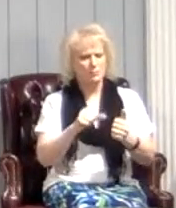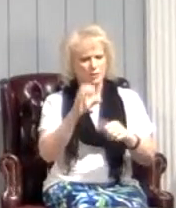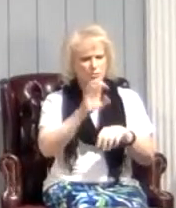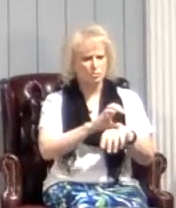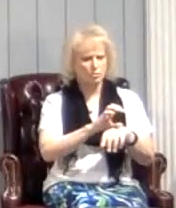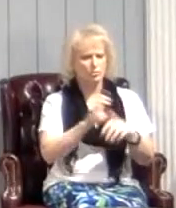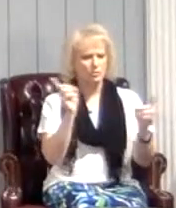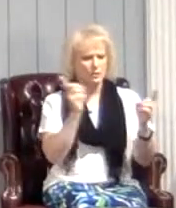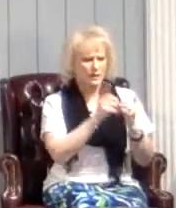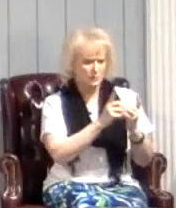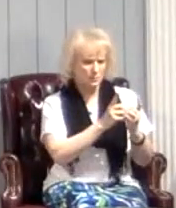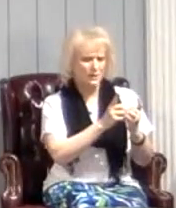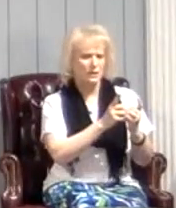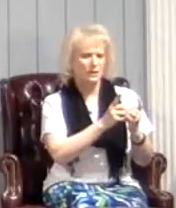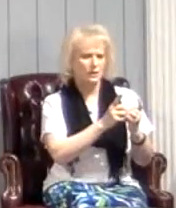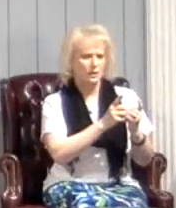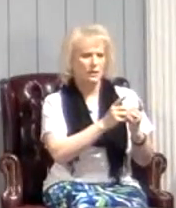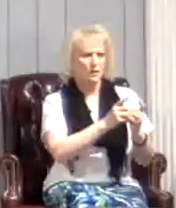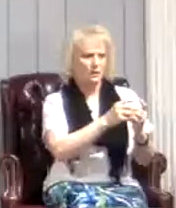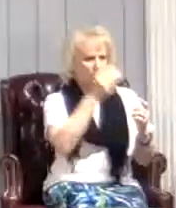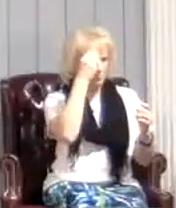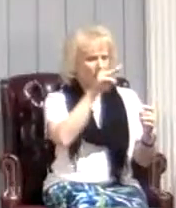downtown? I didn't know it, but